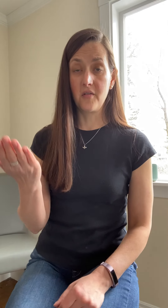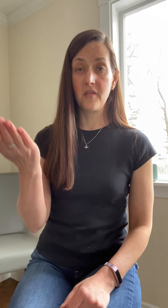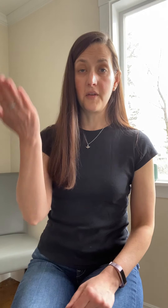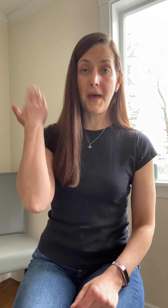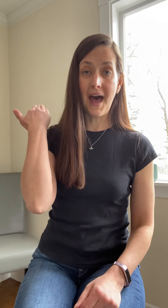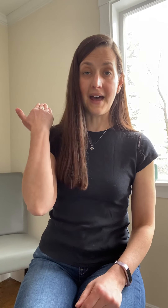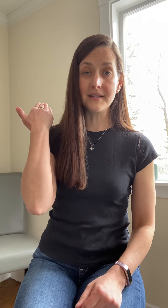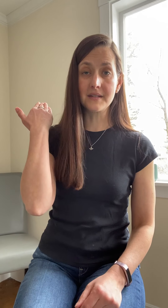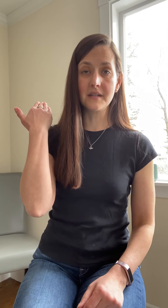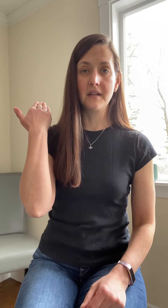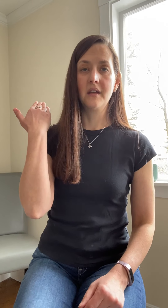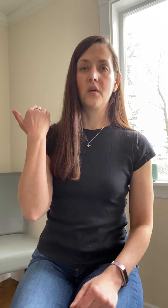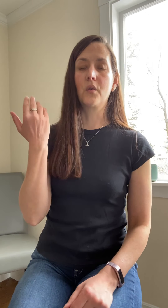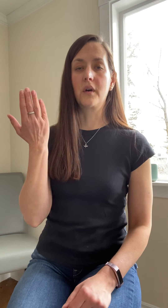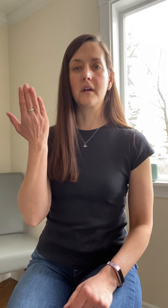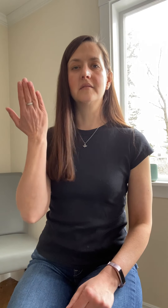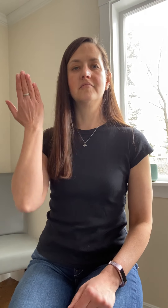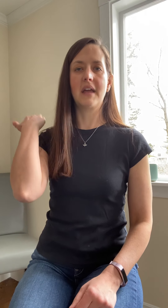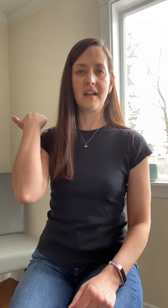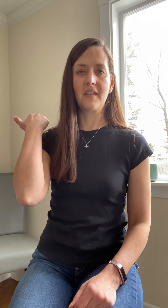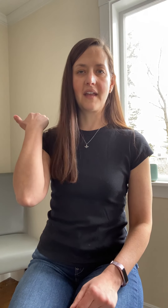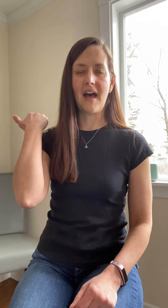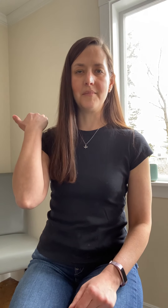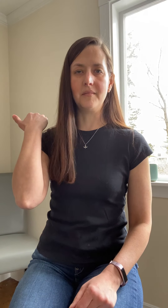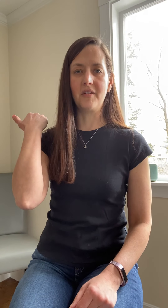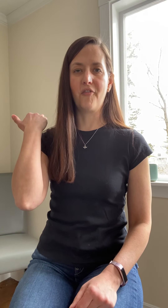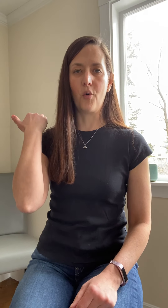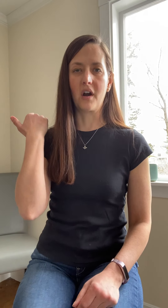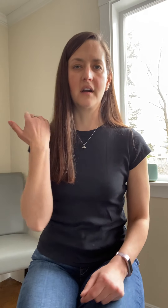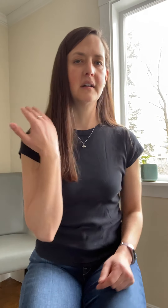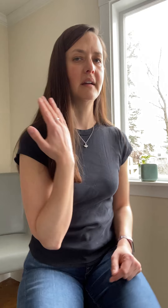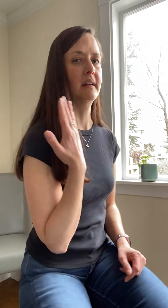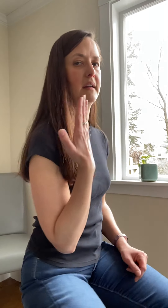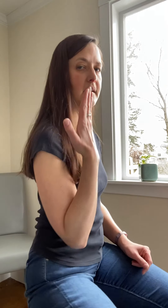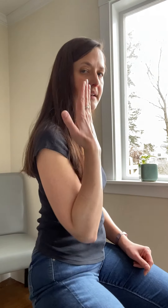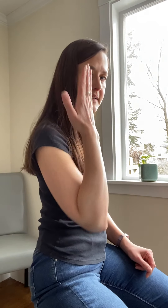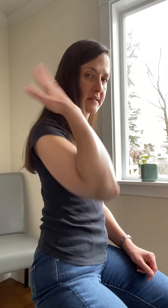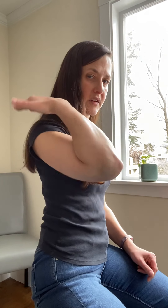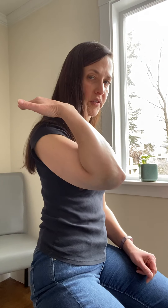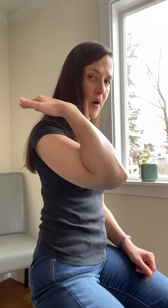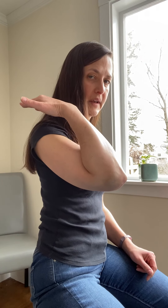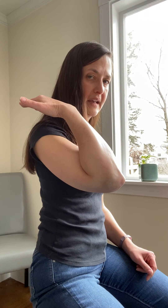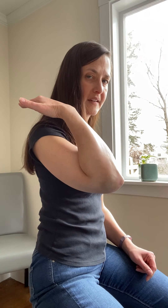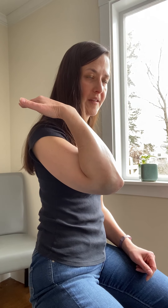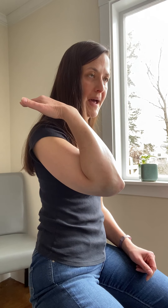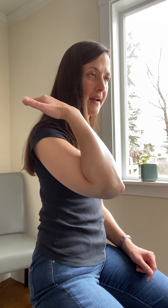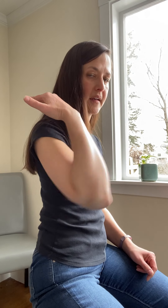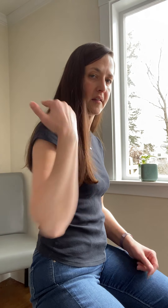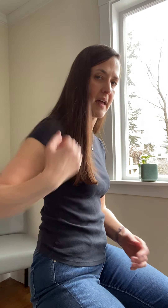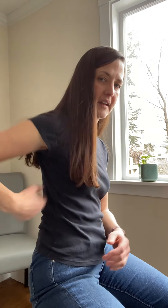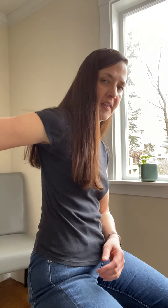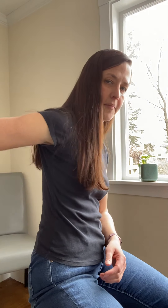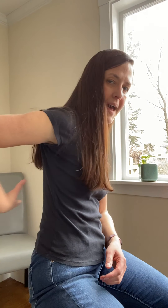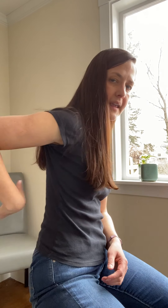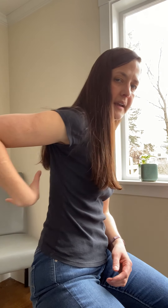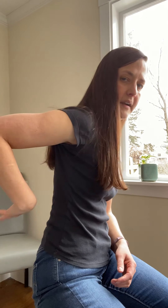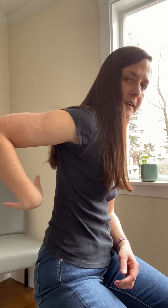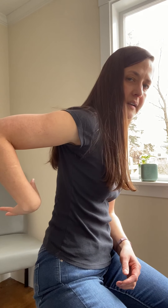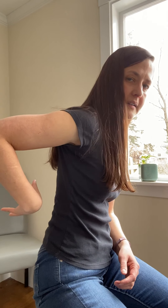the past, or anything that happened before, is you're throwing it to the back. Anything back here is